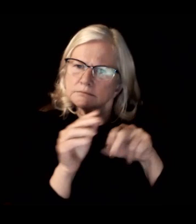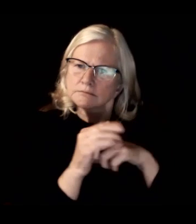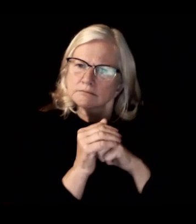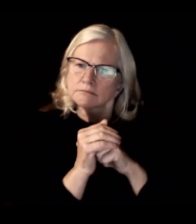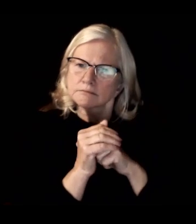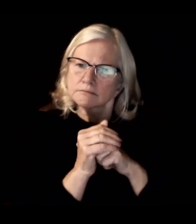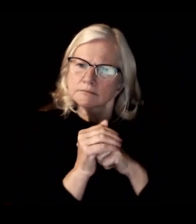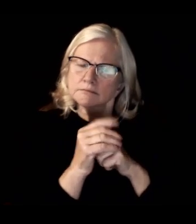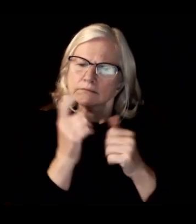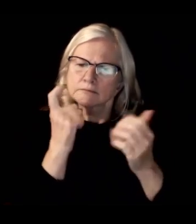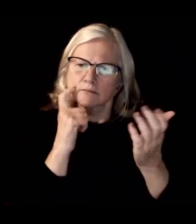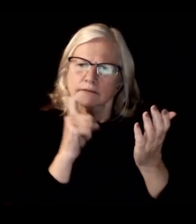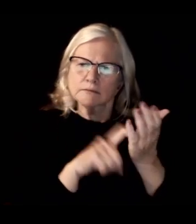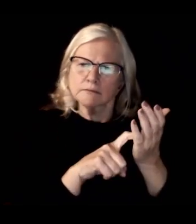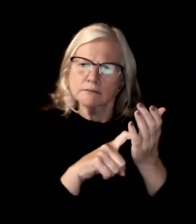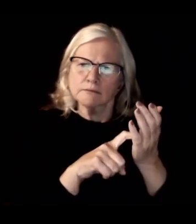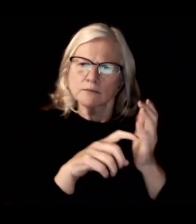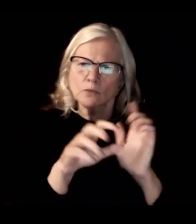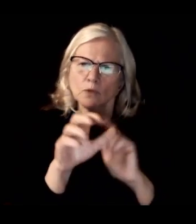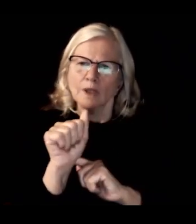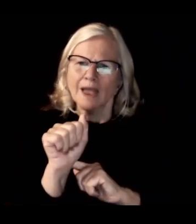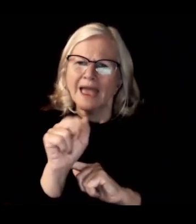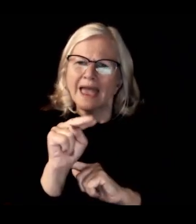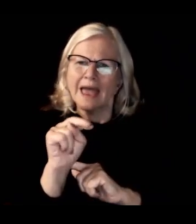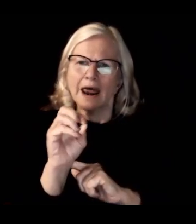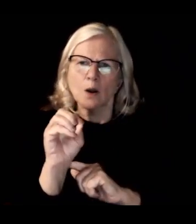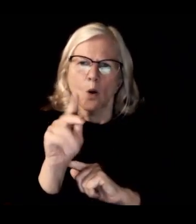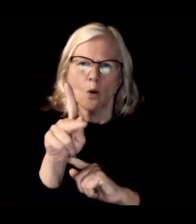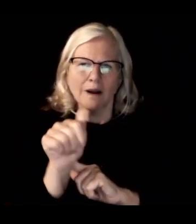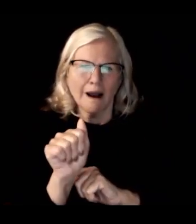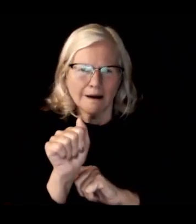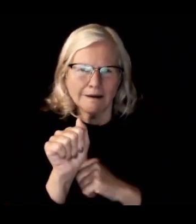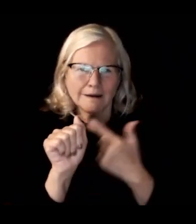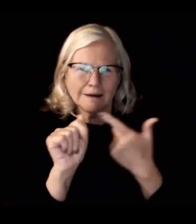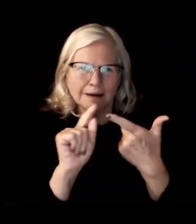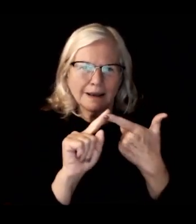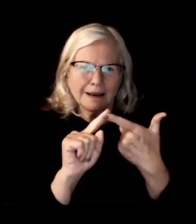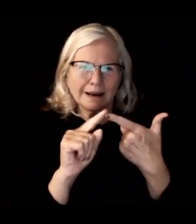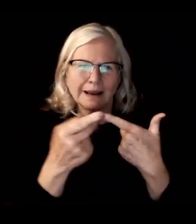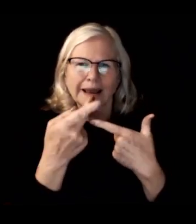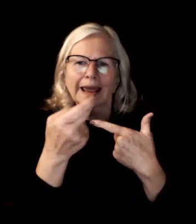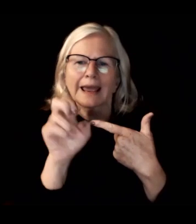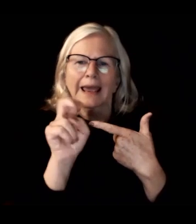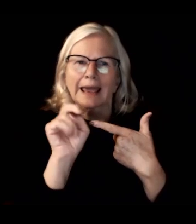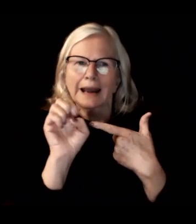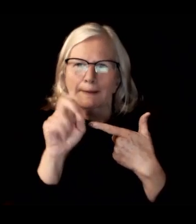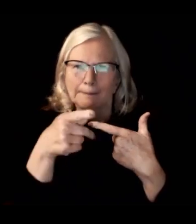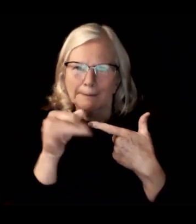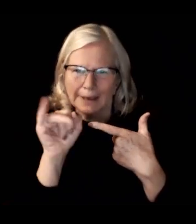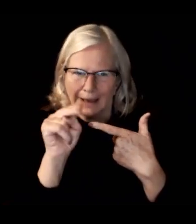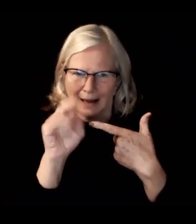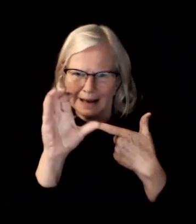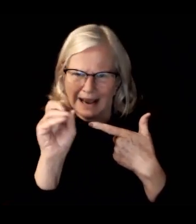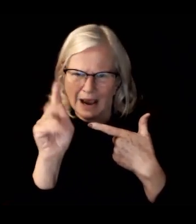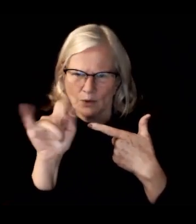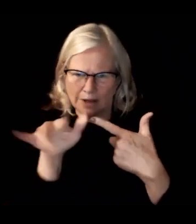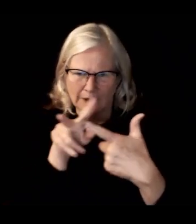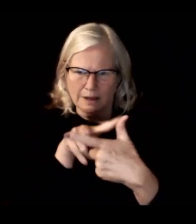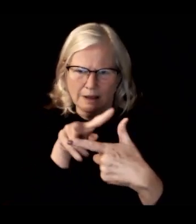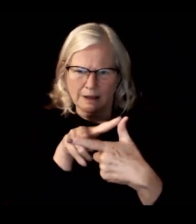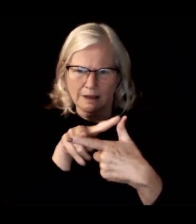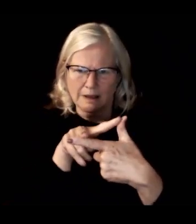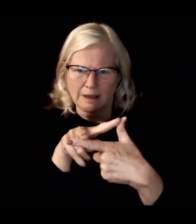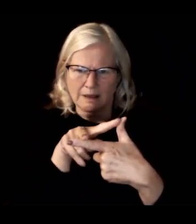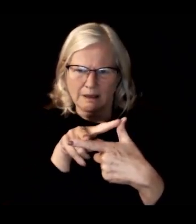some of the largest inflow counties in the country. I'm wondering if that lines up with any of your contact tracing. Did